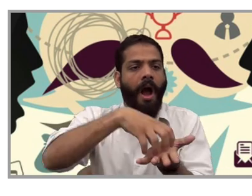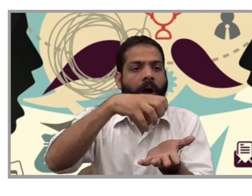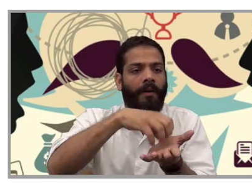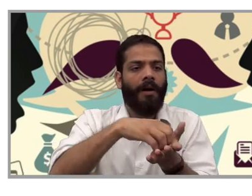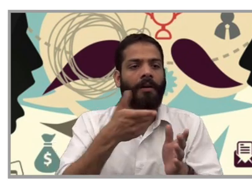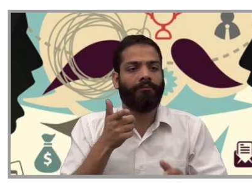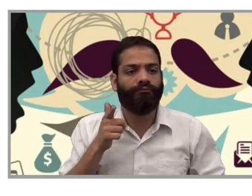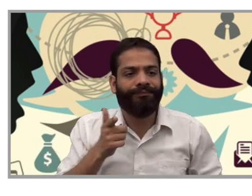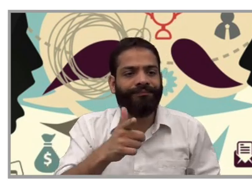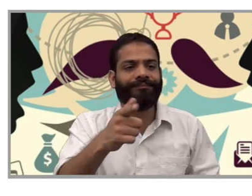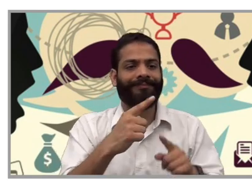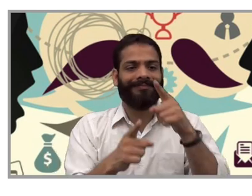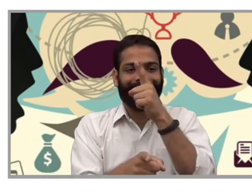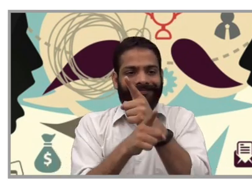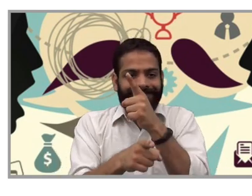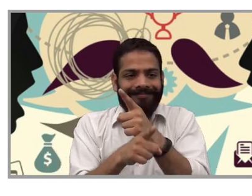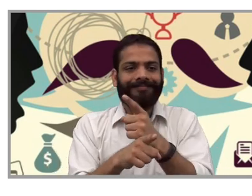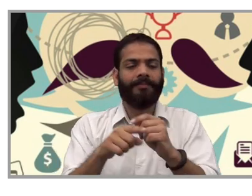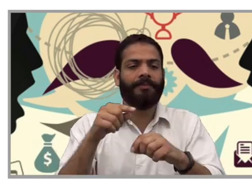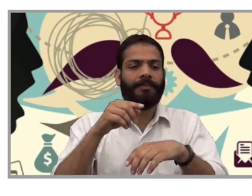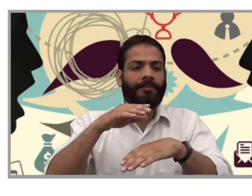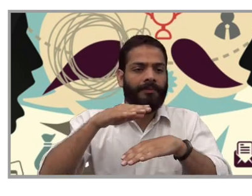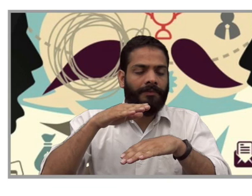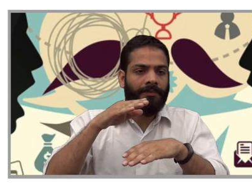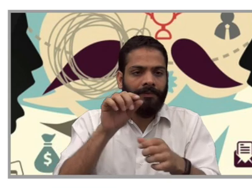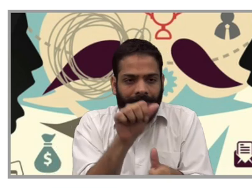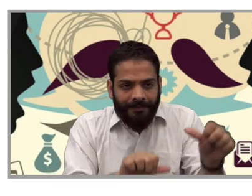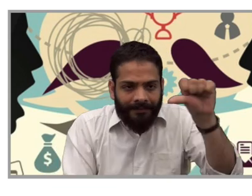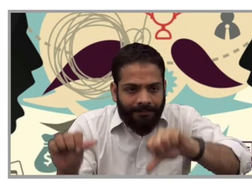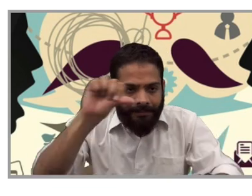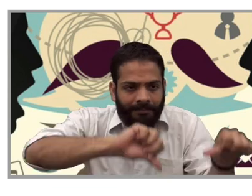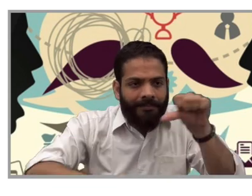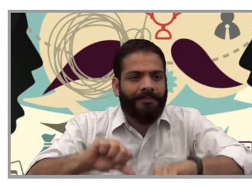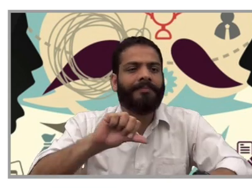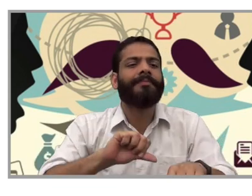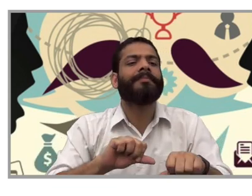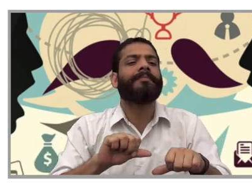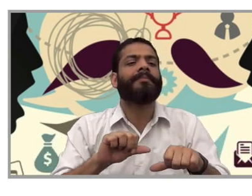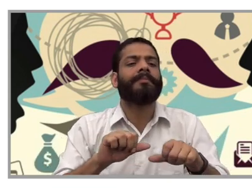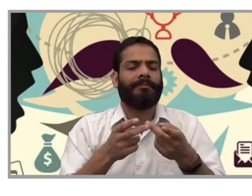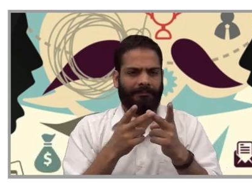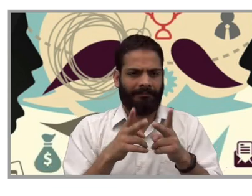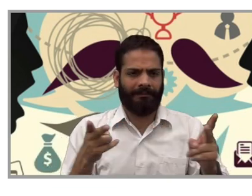rat, teacher, experiment etc.